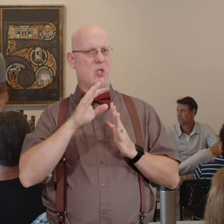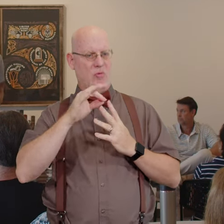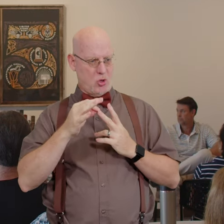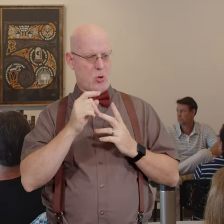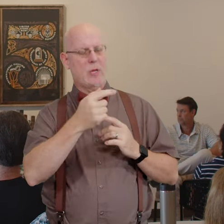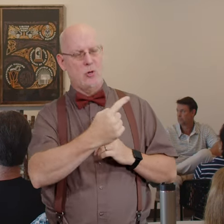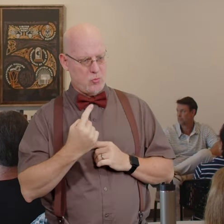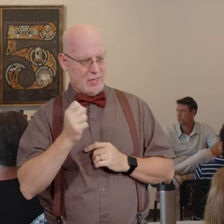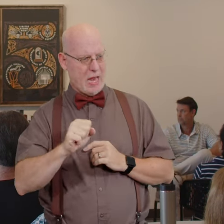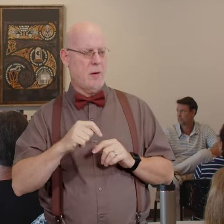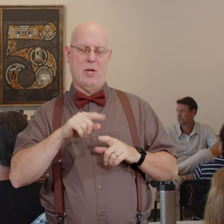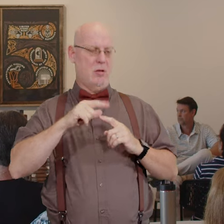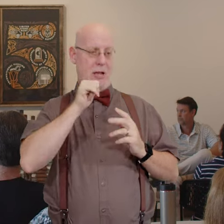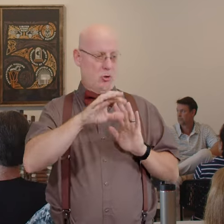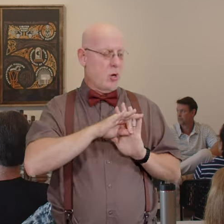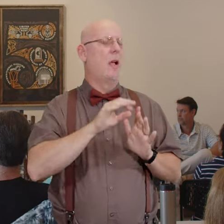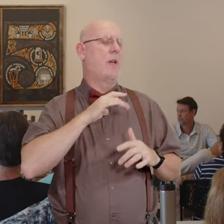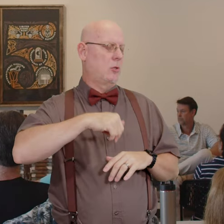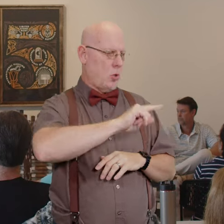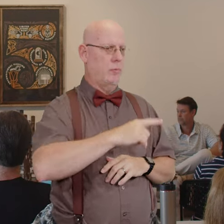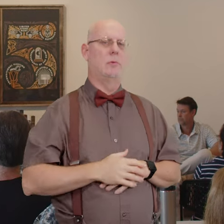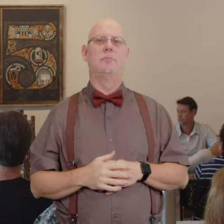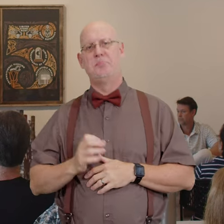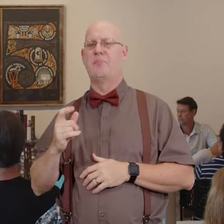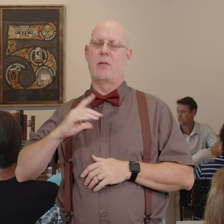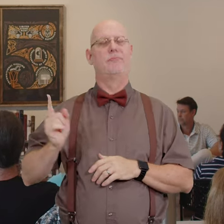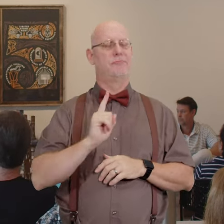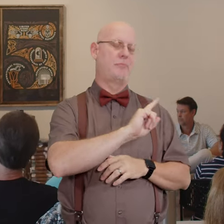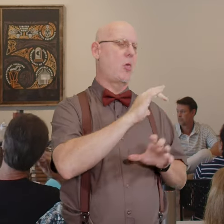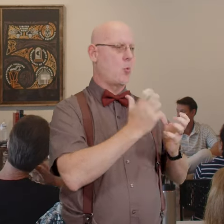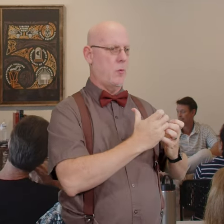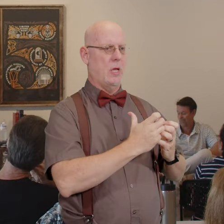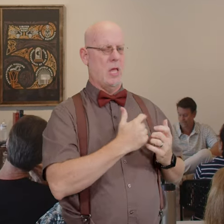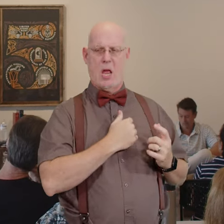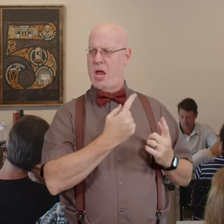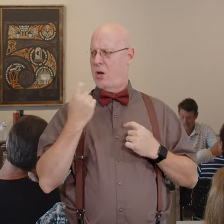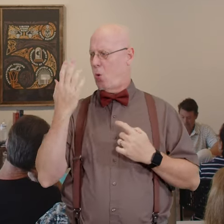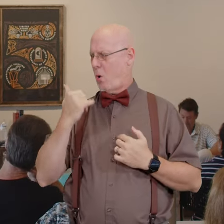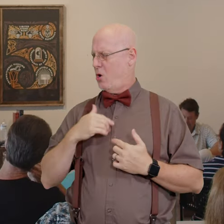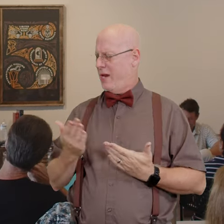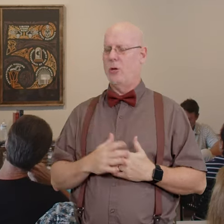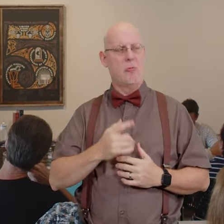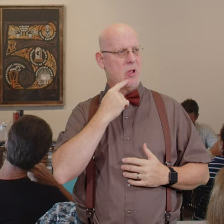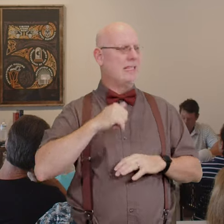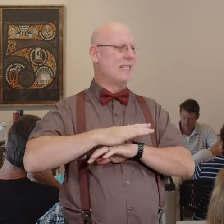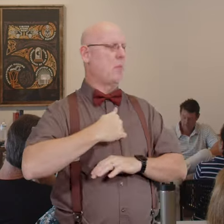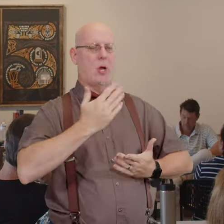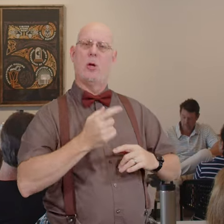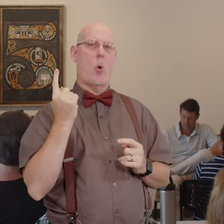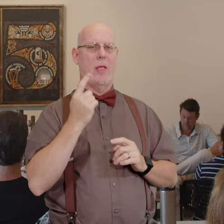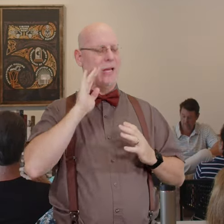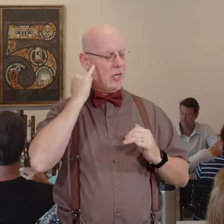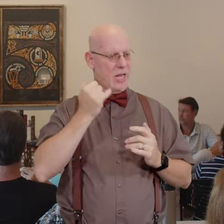or elected to be here. Go away. So he makes his way across the room to the proponents of free will. And of course, they asked, why are you here? And he says, I was sent here.